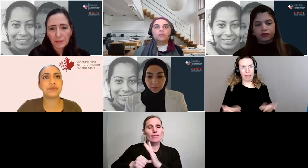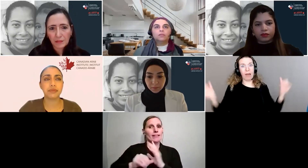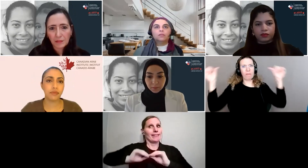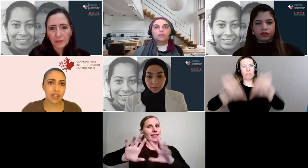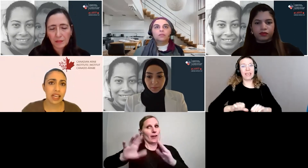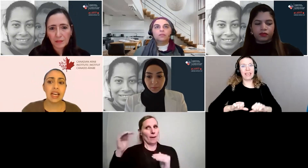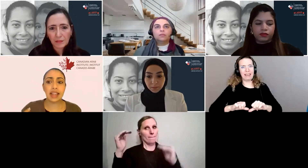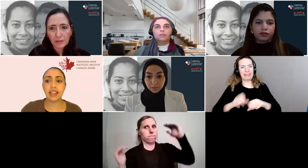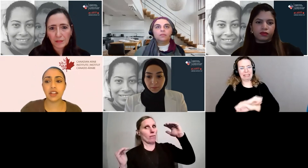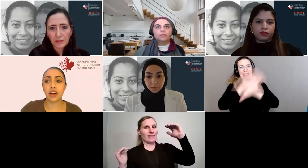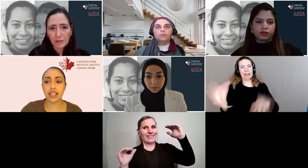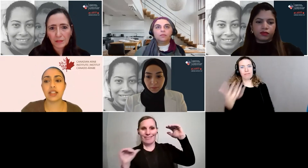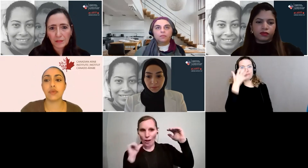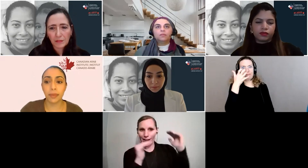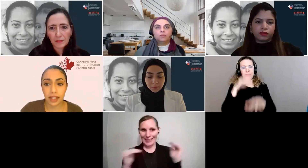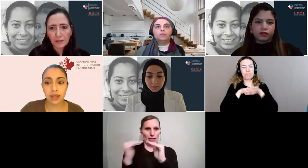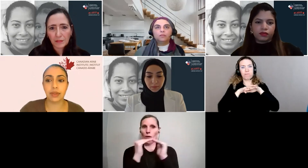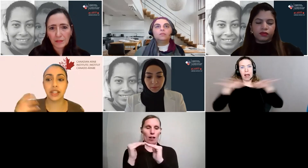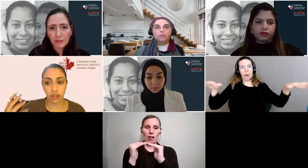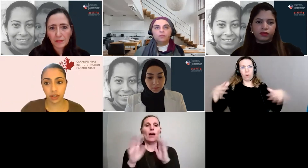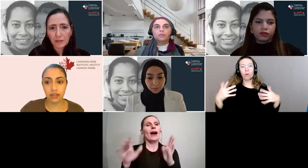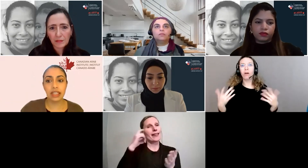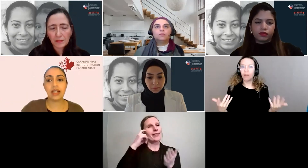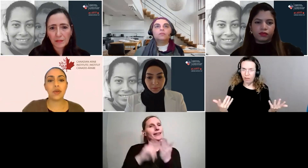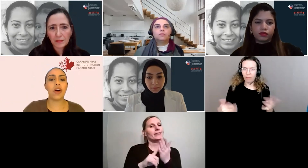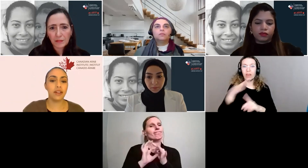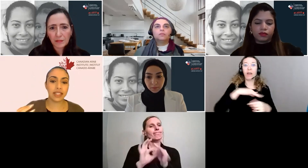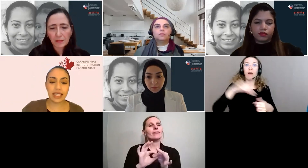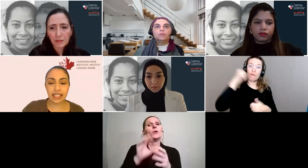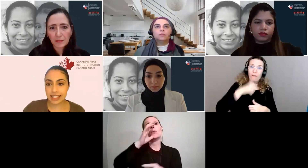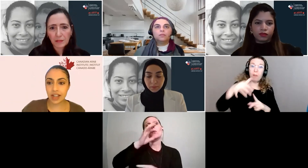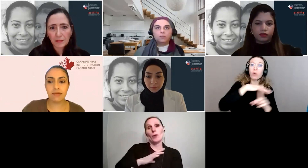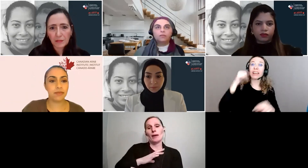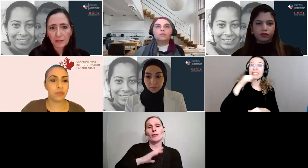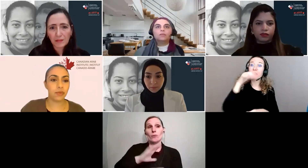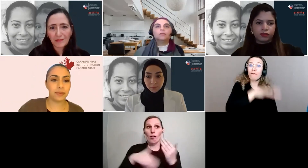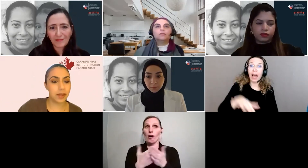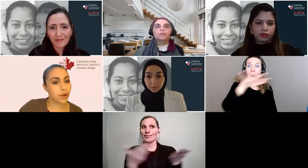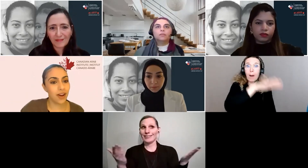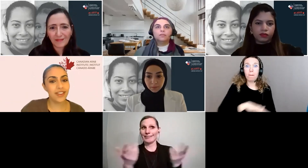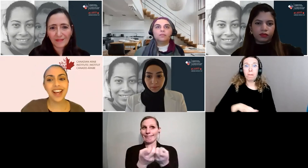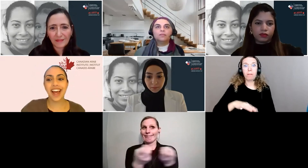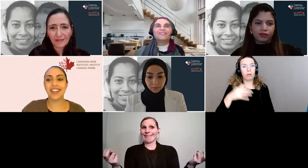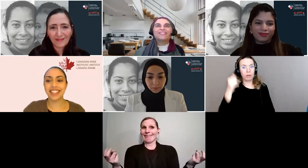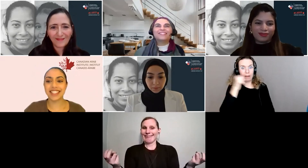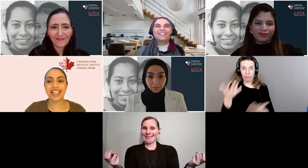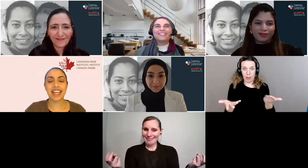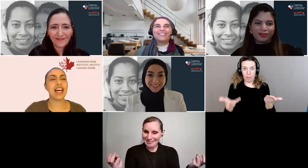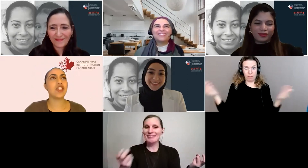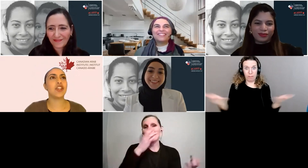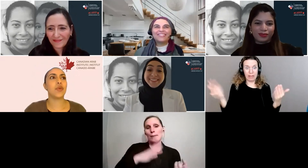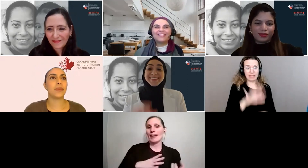so I think in the context of women in particular, we're all lovely ladies here, female and proud. I would like to